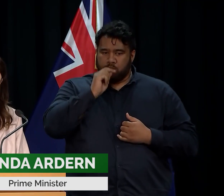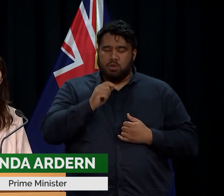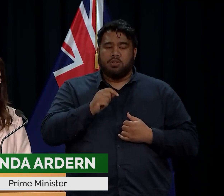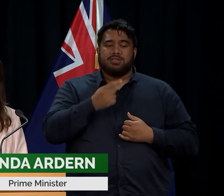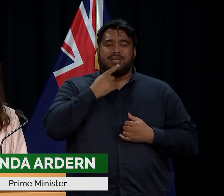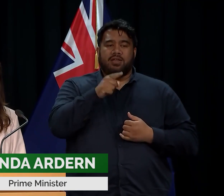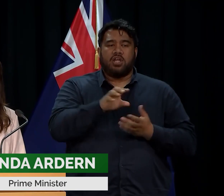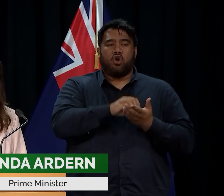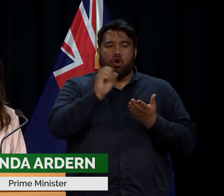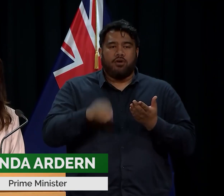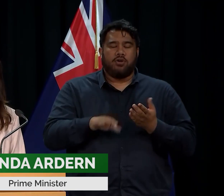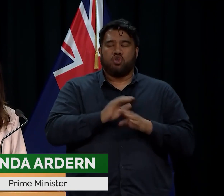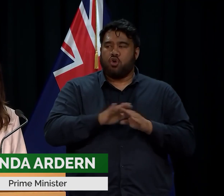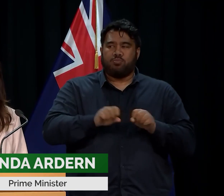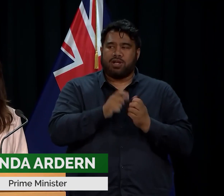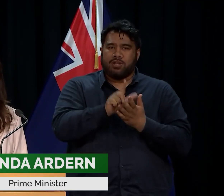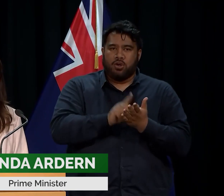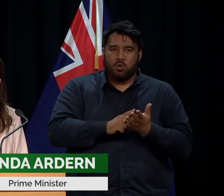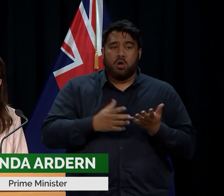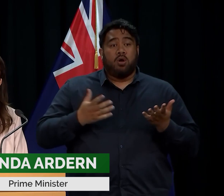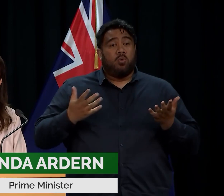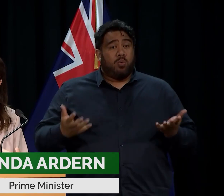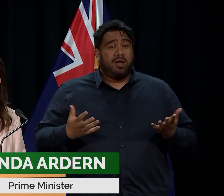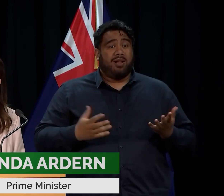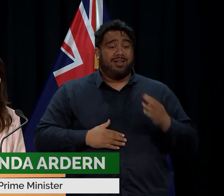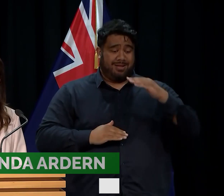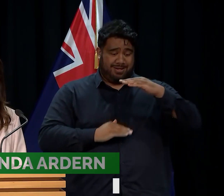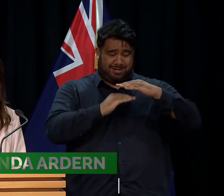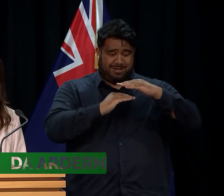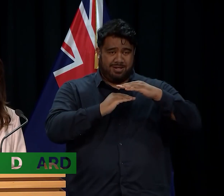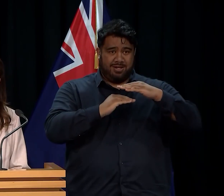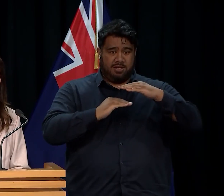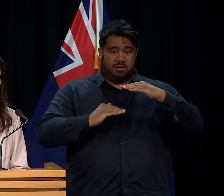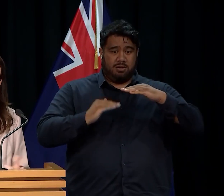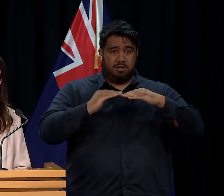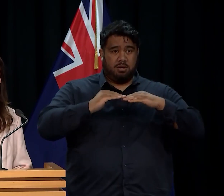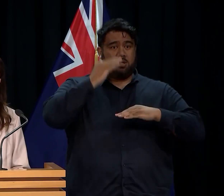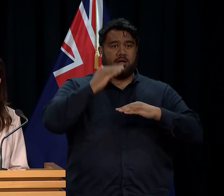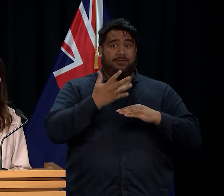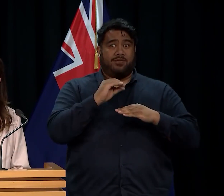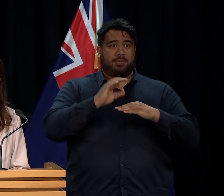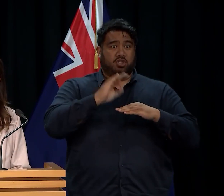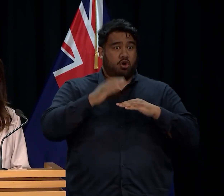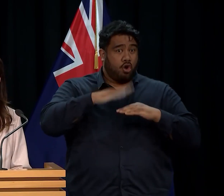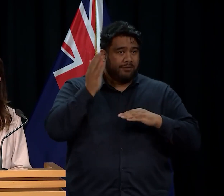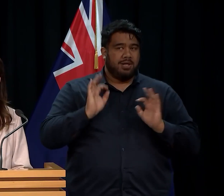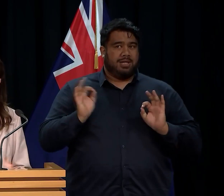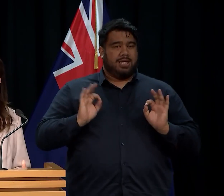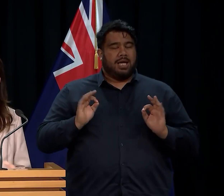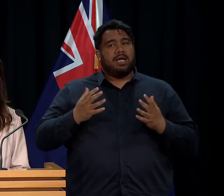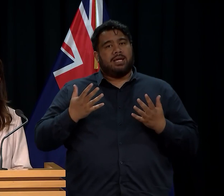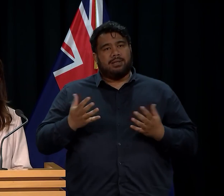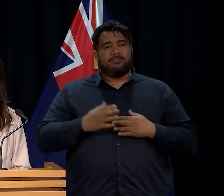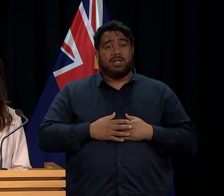a majority. And so it hasn't tipped the balance in terms of what we as a government will do. We gave our commitment to New Zealanders.